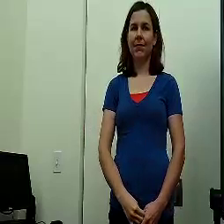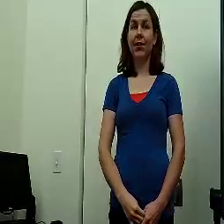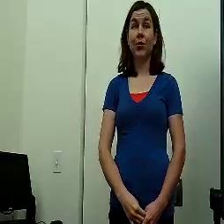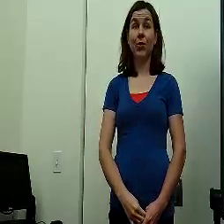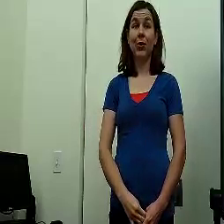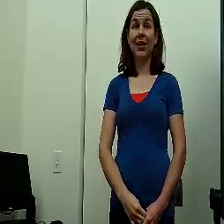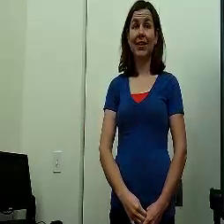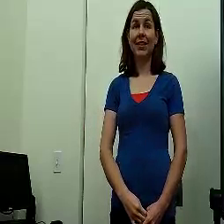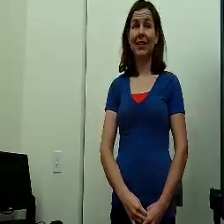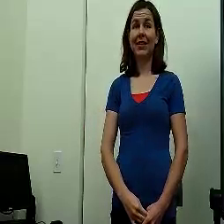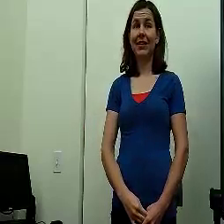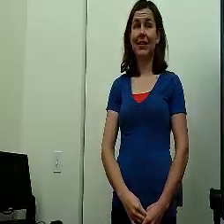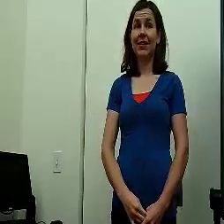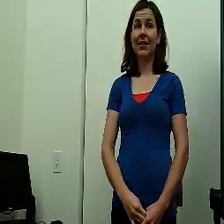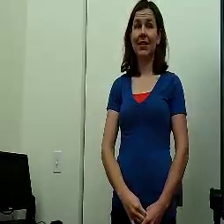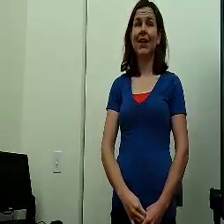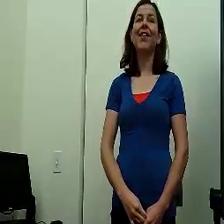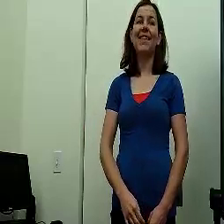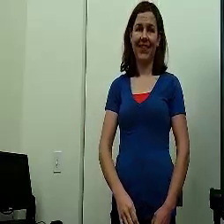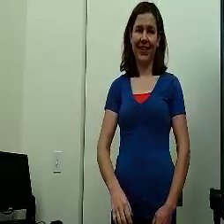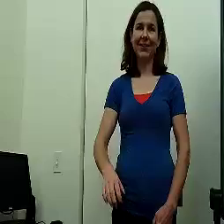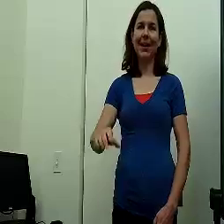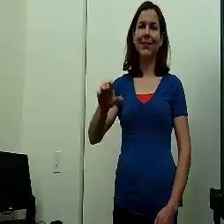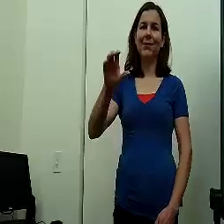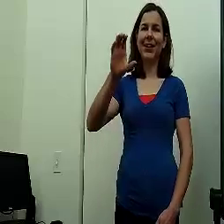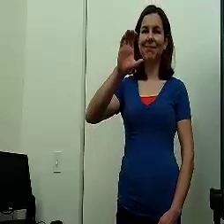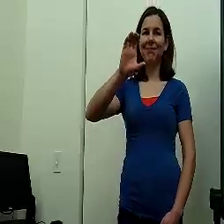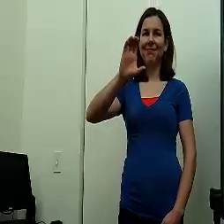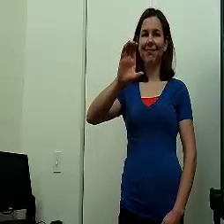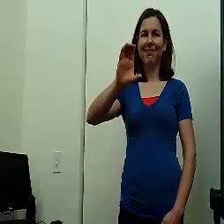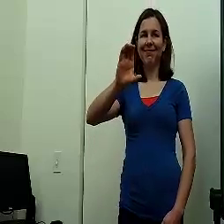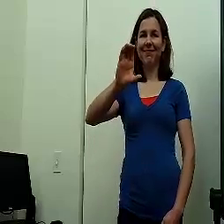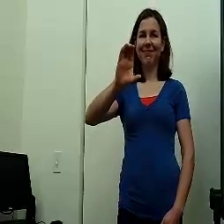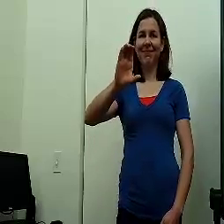Do you know what the word is? Not yet. Okay, so I'll spell it one more time.